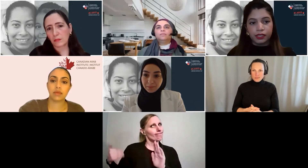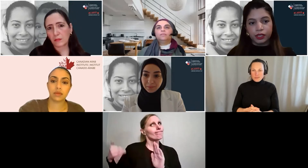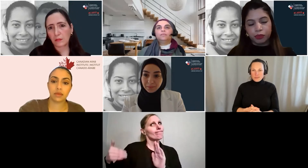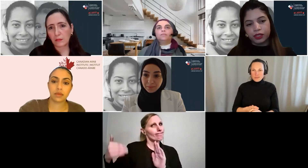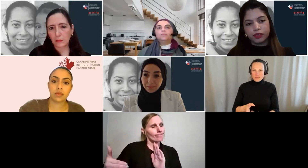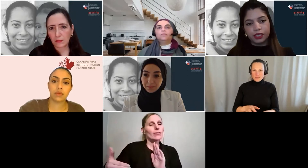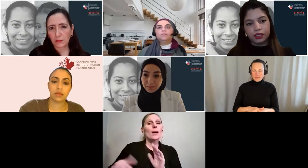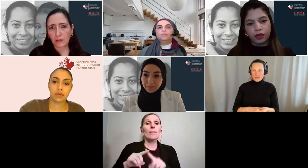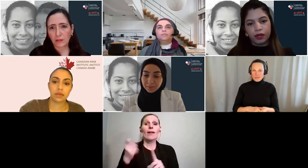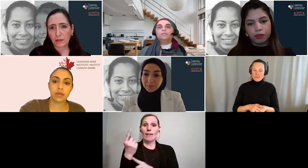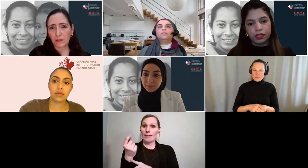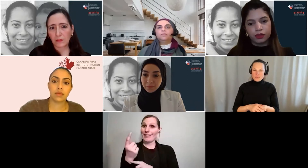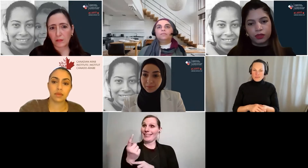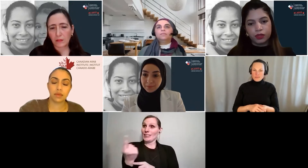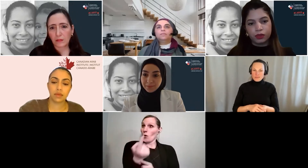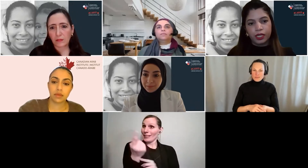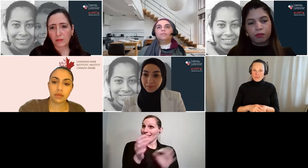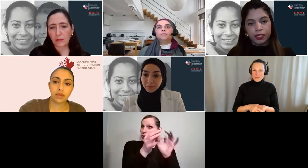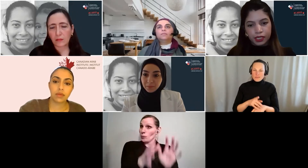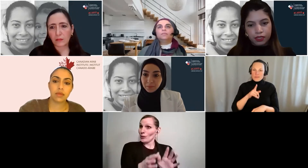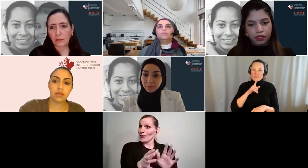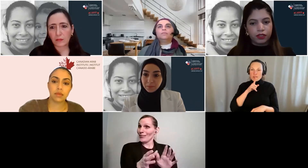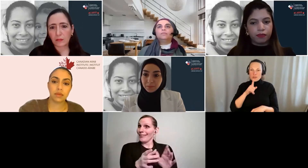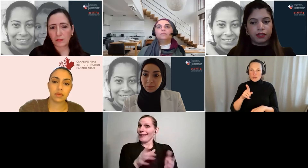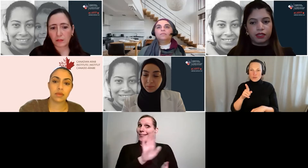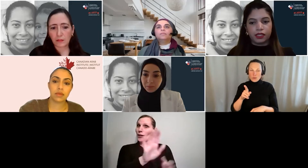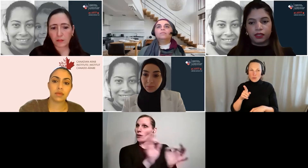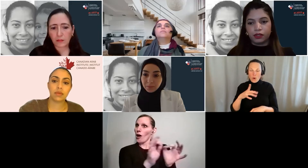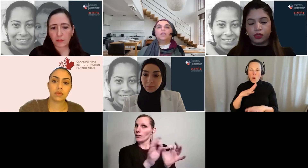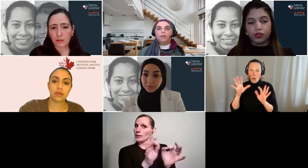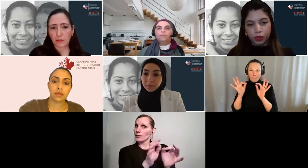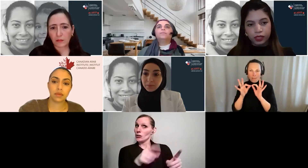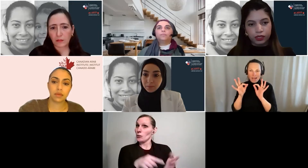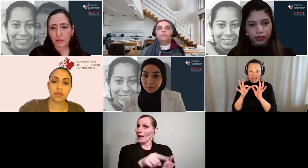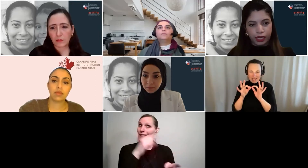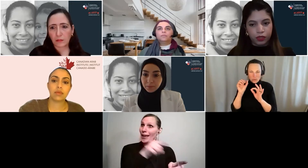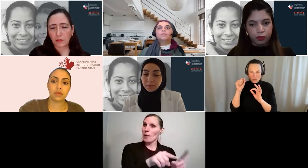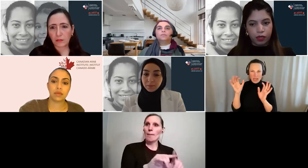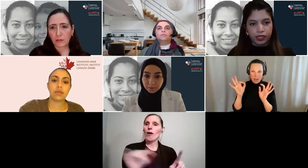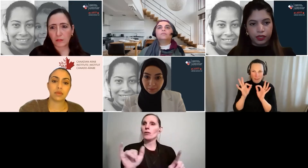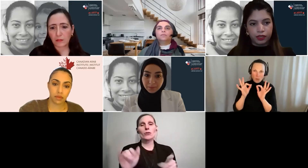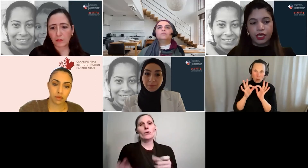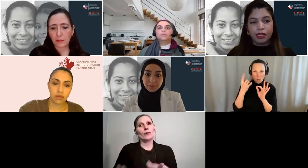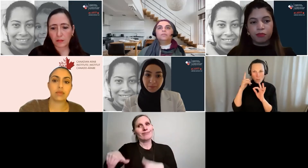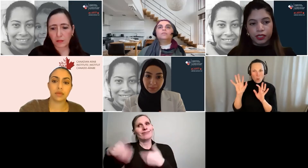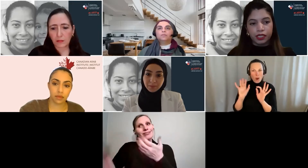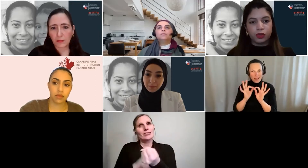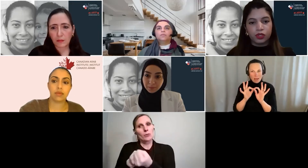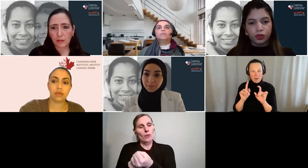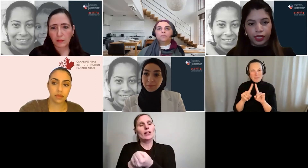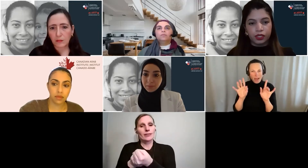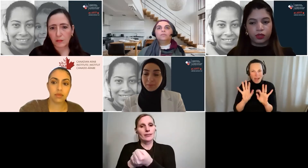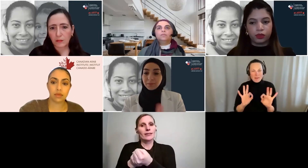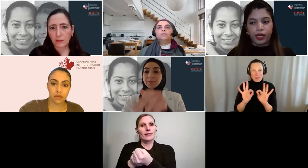the interpreter related costs, but it's also building staff capacity to support additional language populations, building